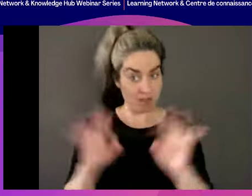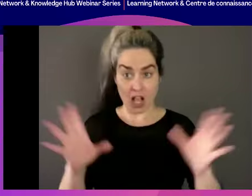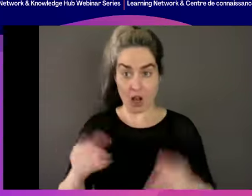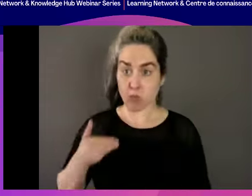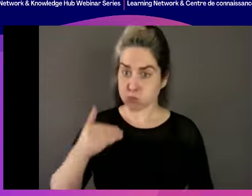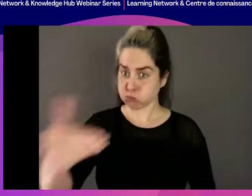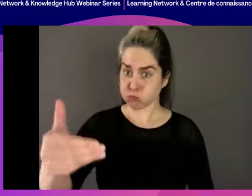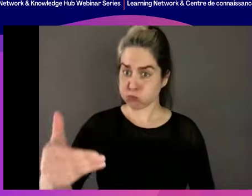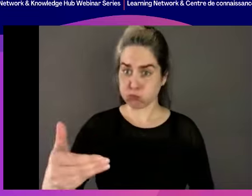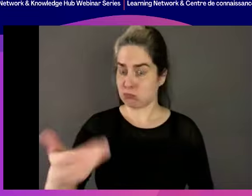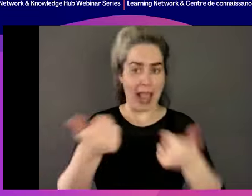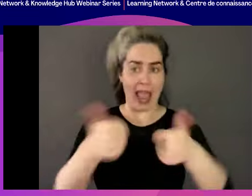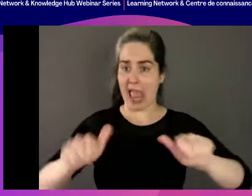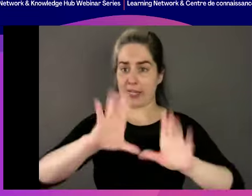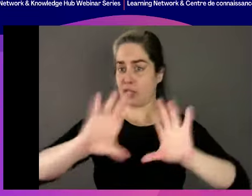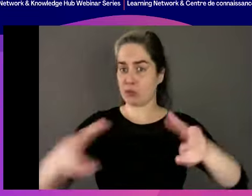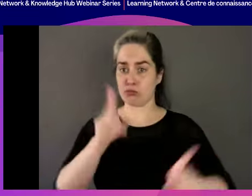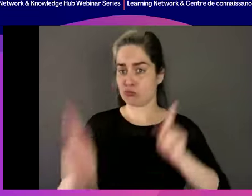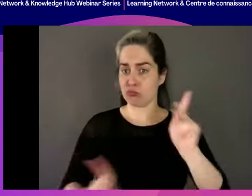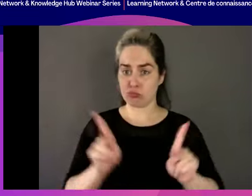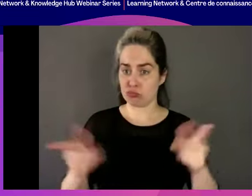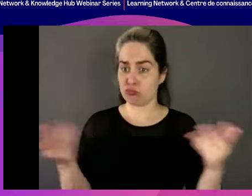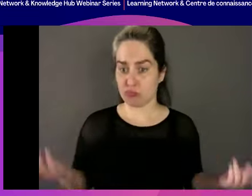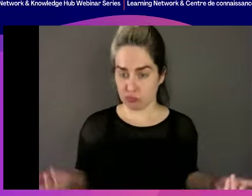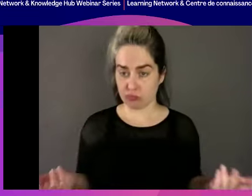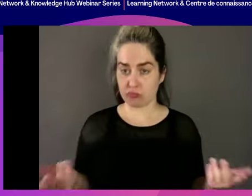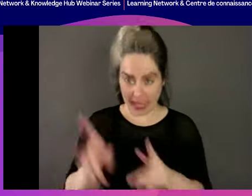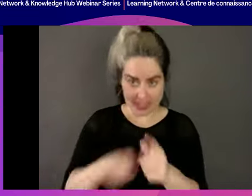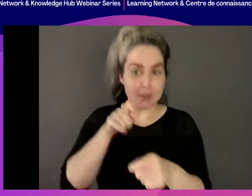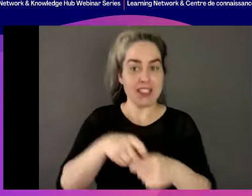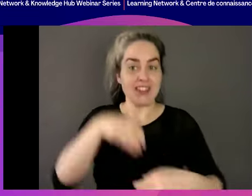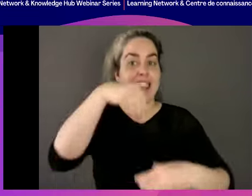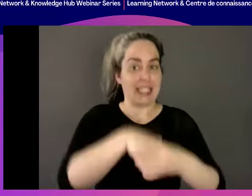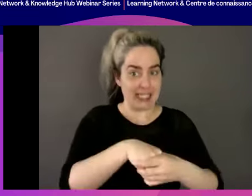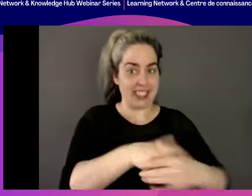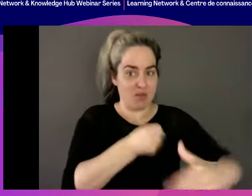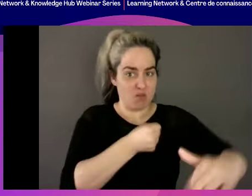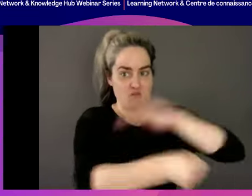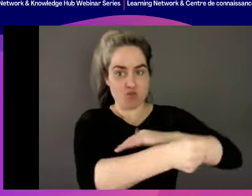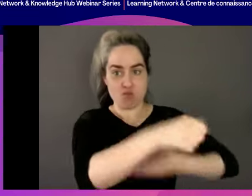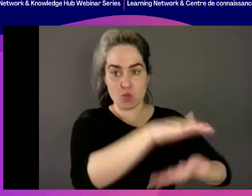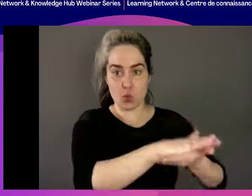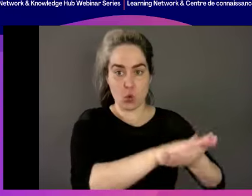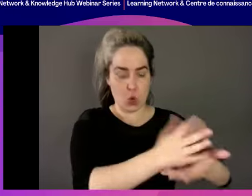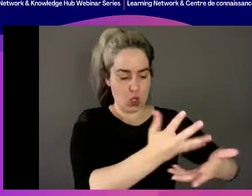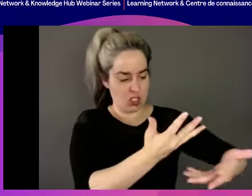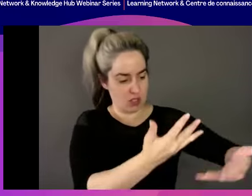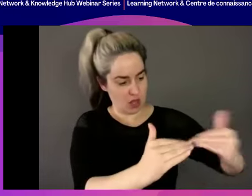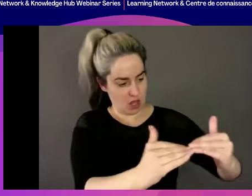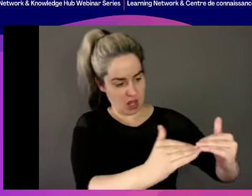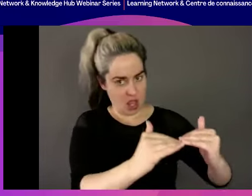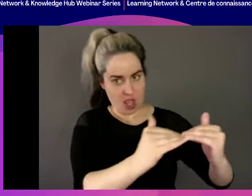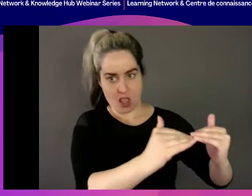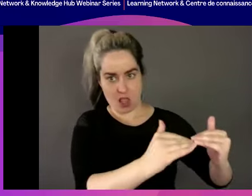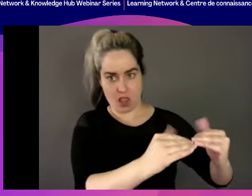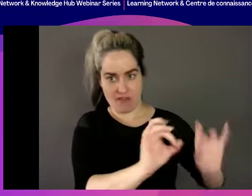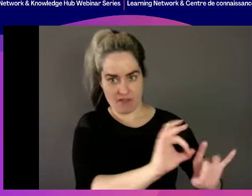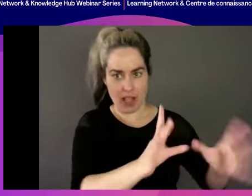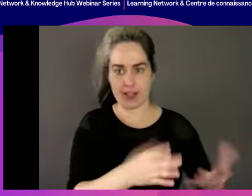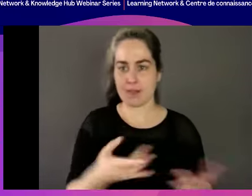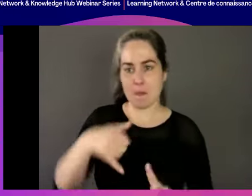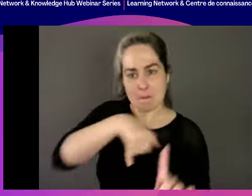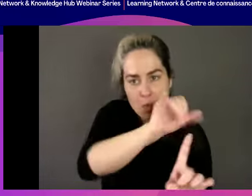across populations, and especially in residential care settings. We know that bullying and